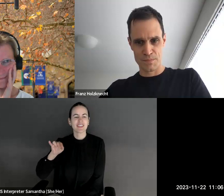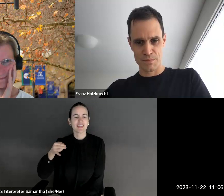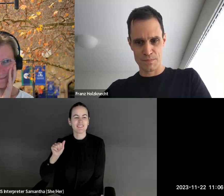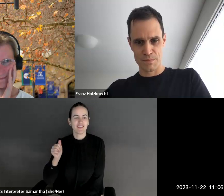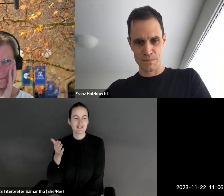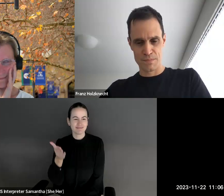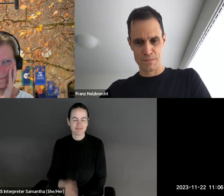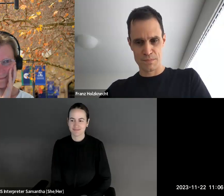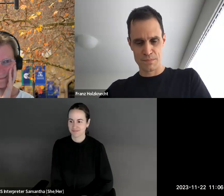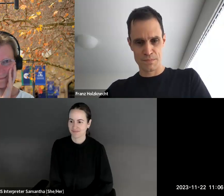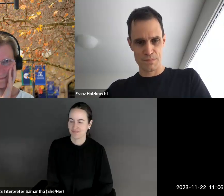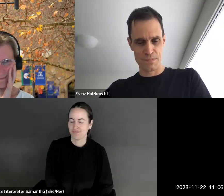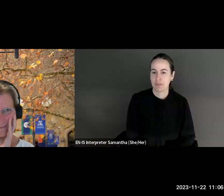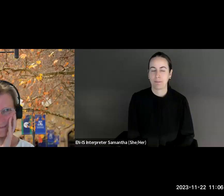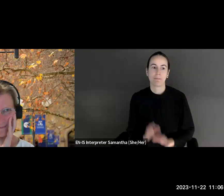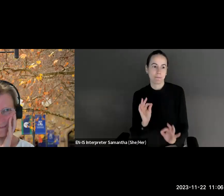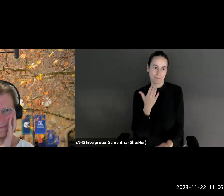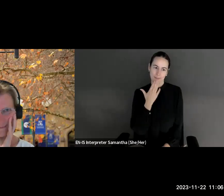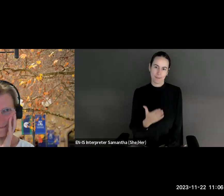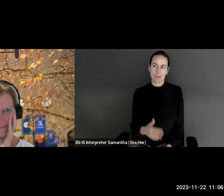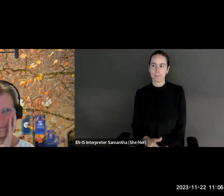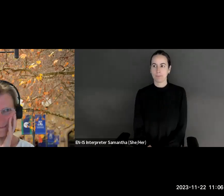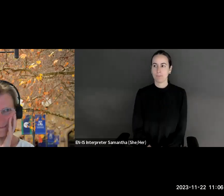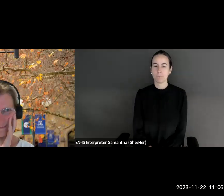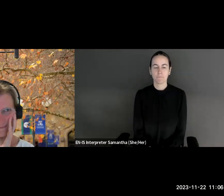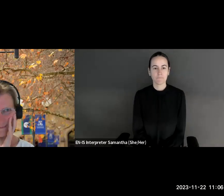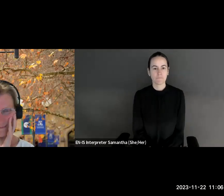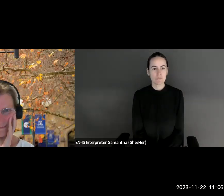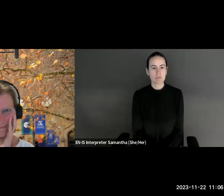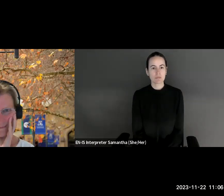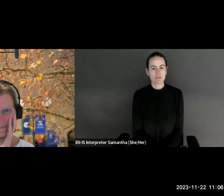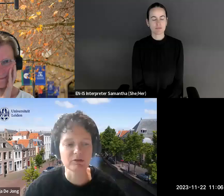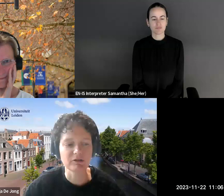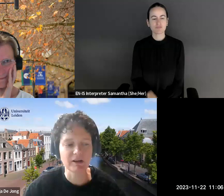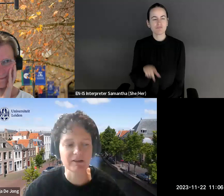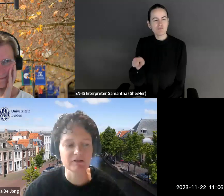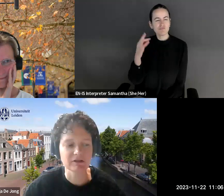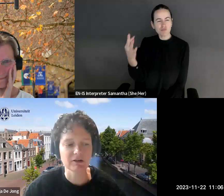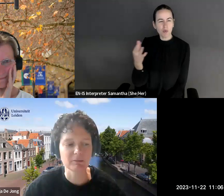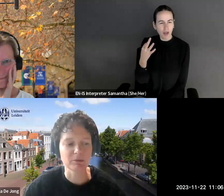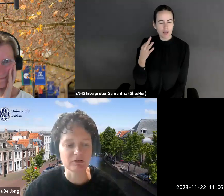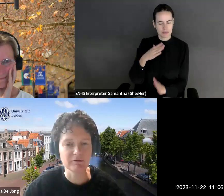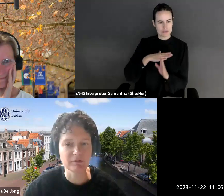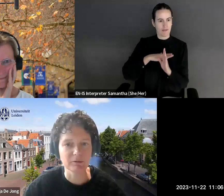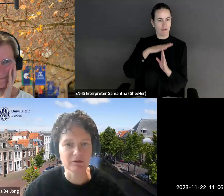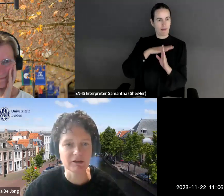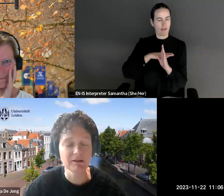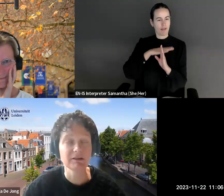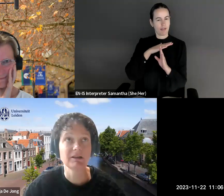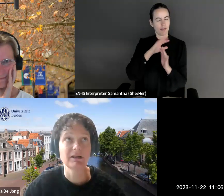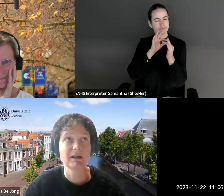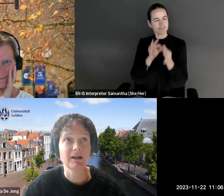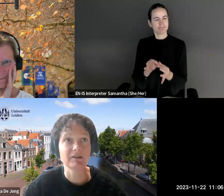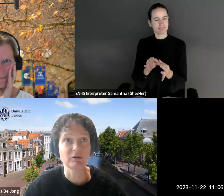Yeah, thanks for that question. In the end, you ask about how the scale represents perceived